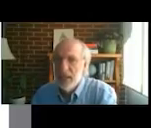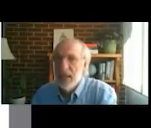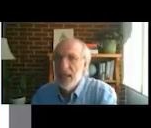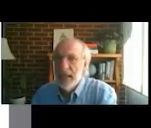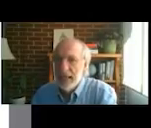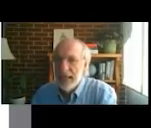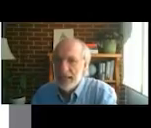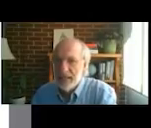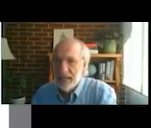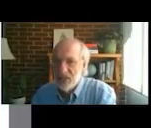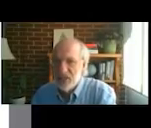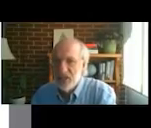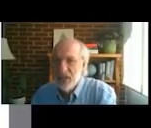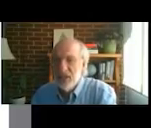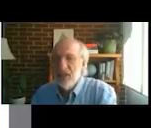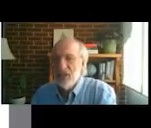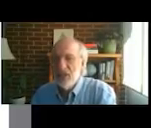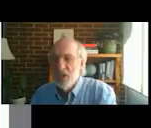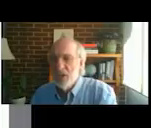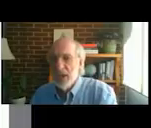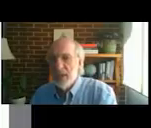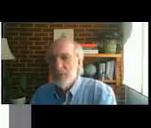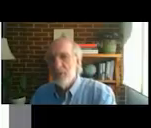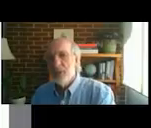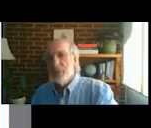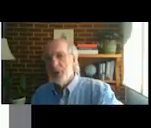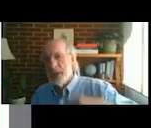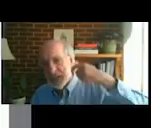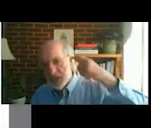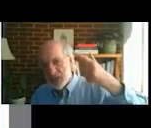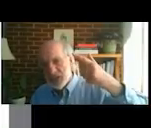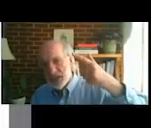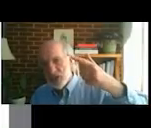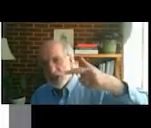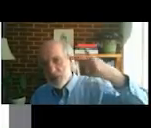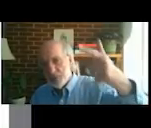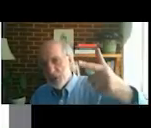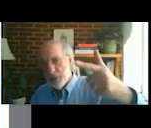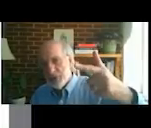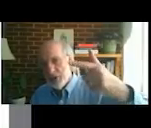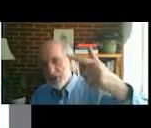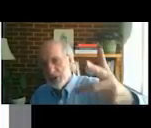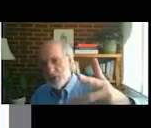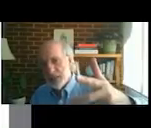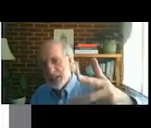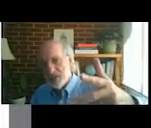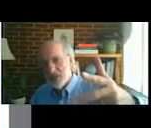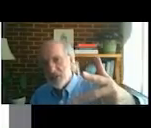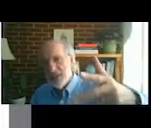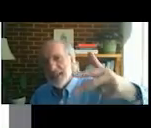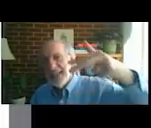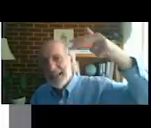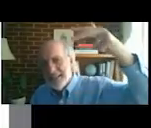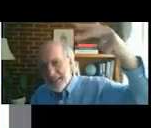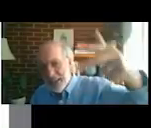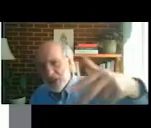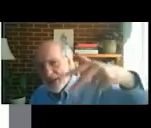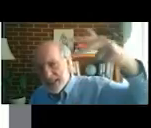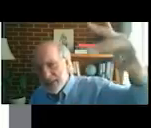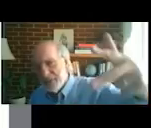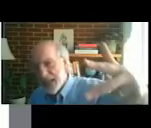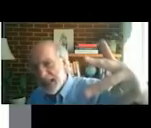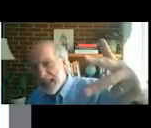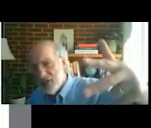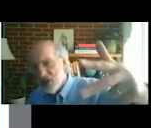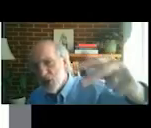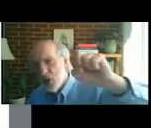can access. So remember, errorless teaching, you prompt, you then transfer, and then you're